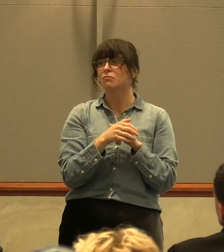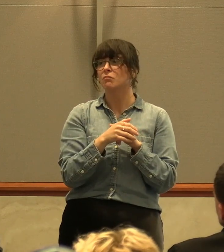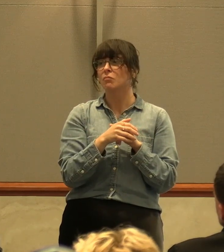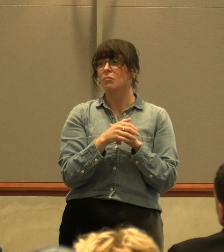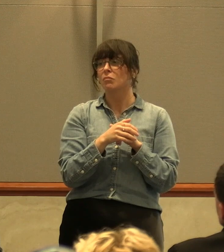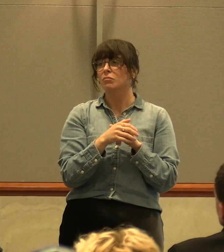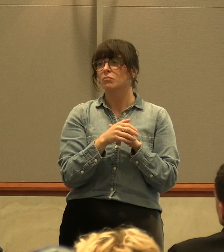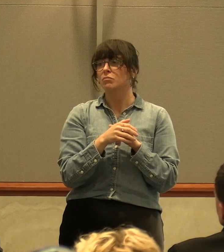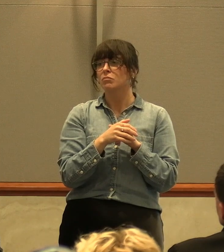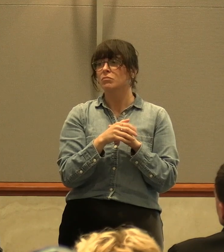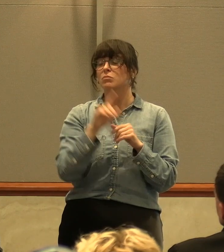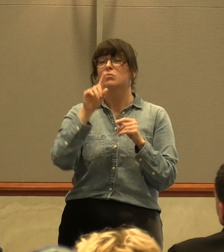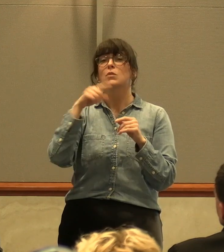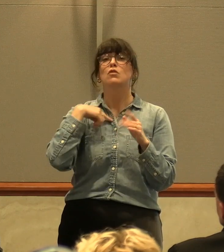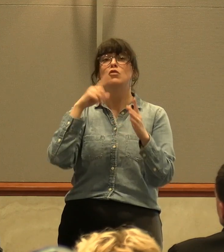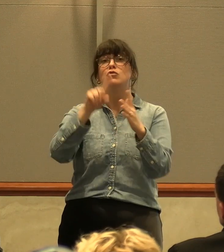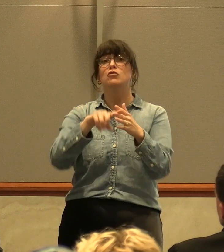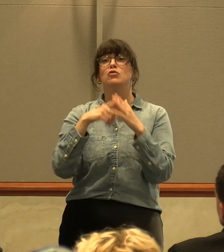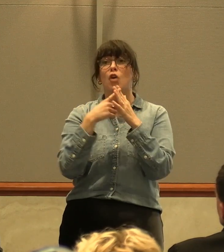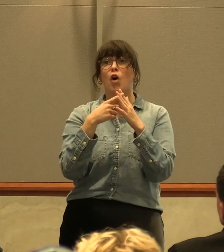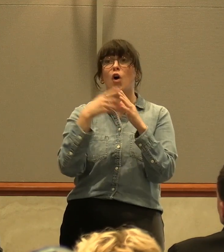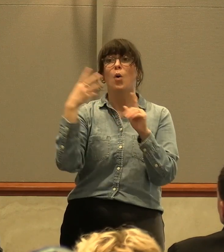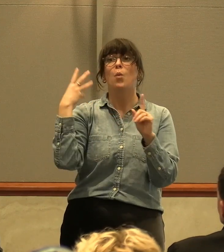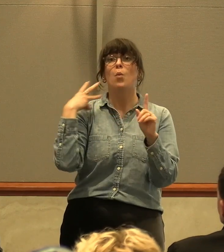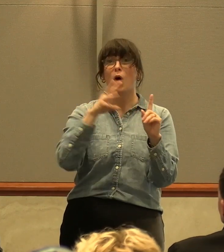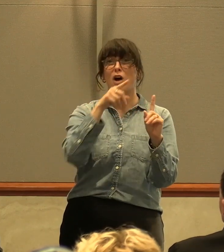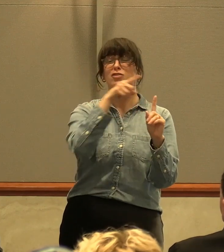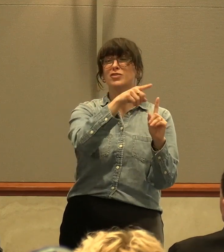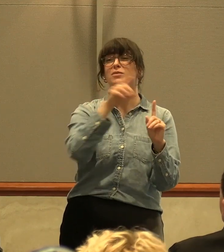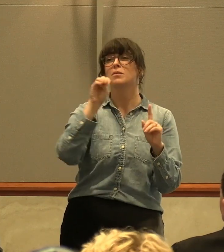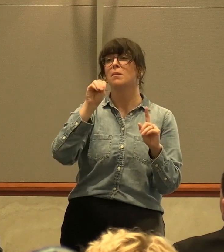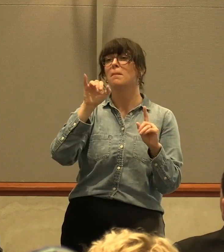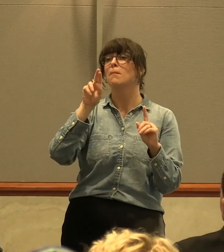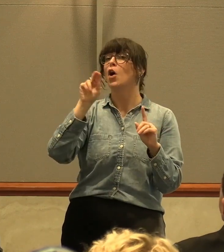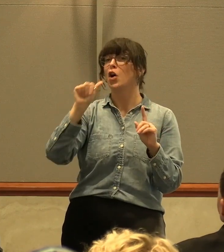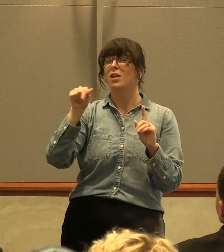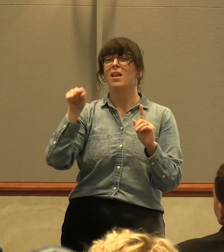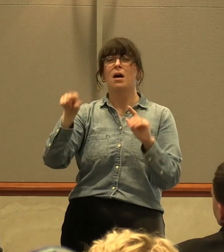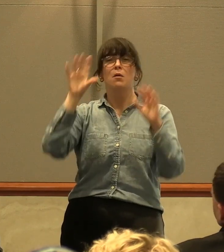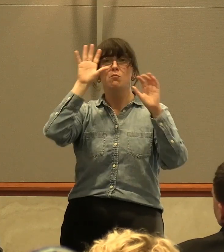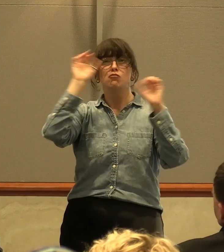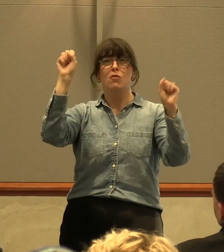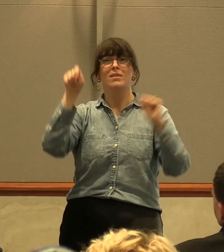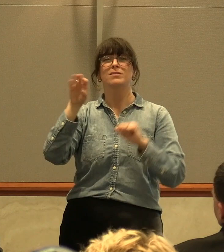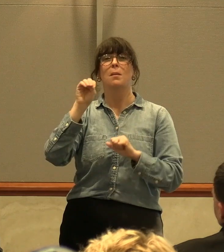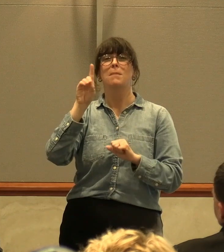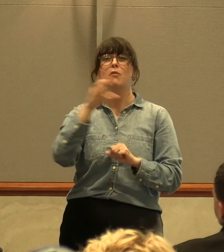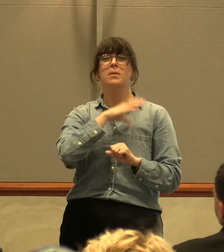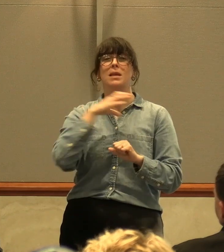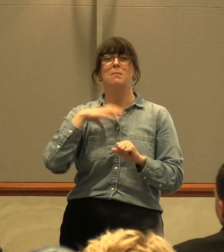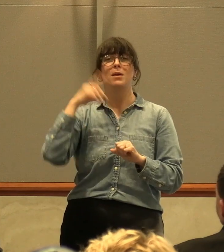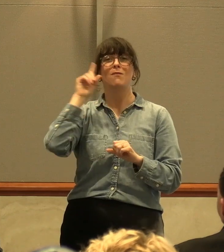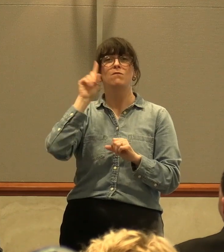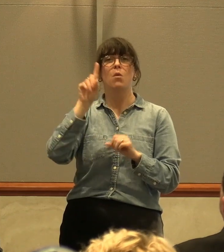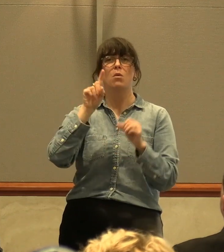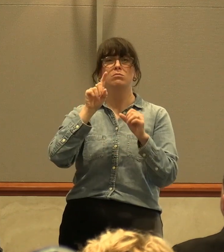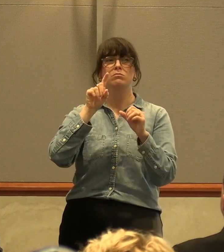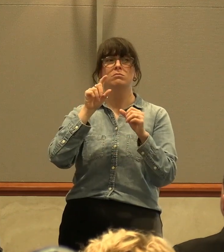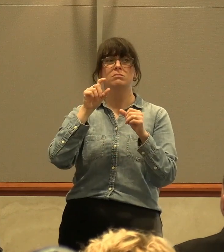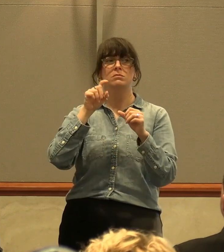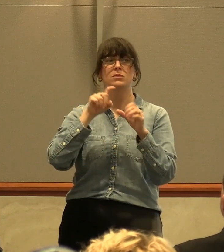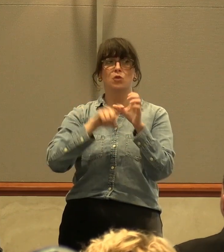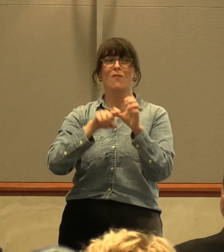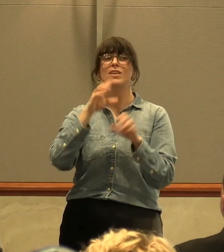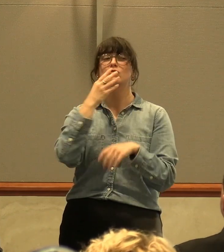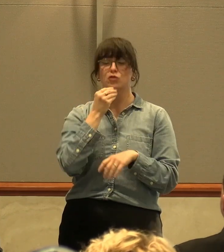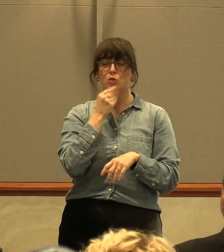when I started in Washington. Myrna was president of the Maryland Committee for Soviet Jews, and my cousin